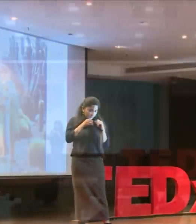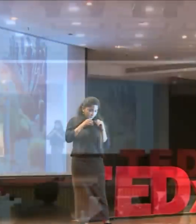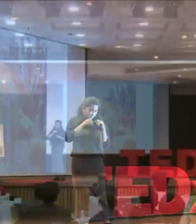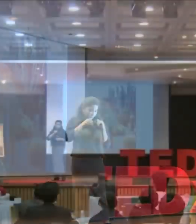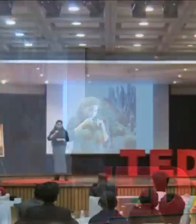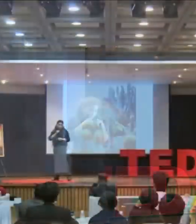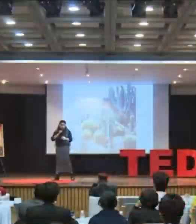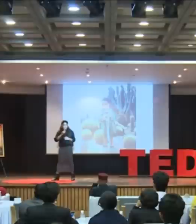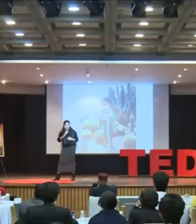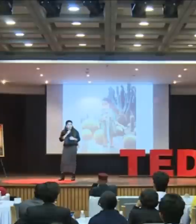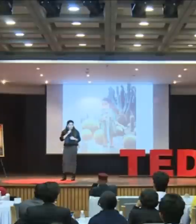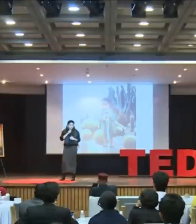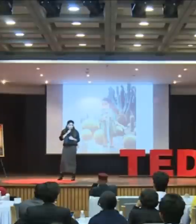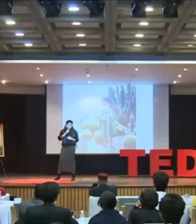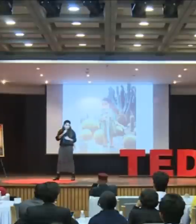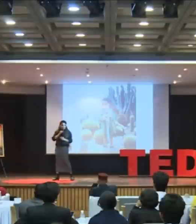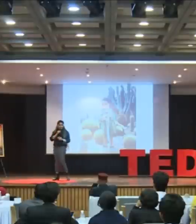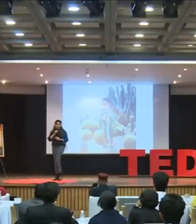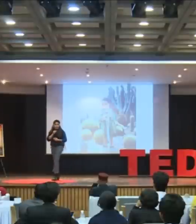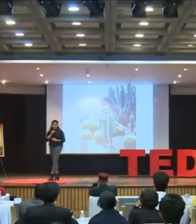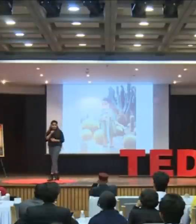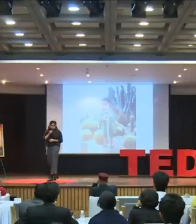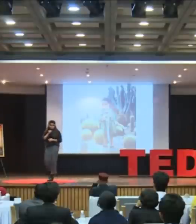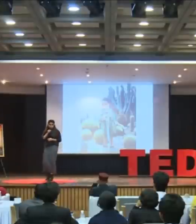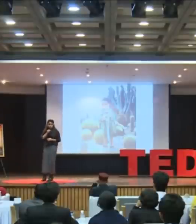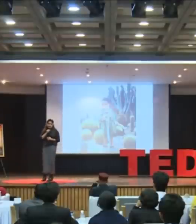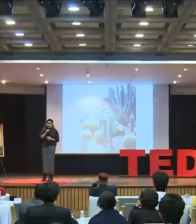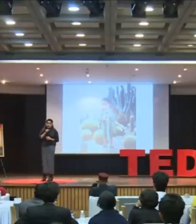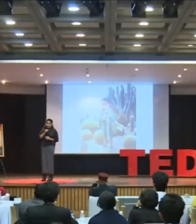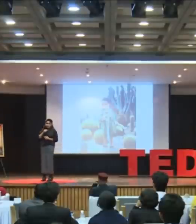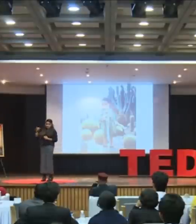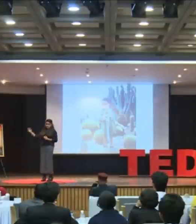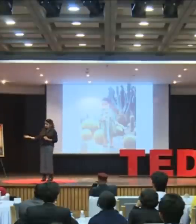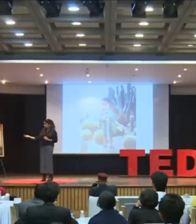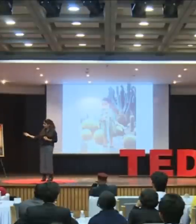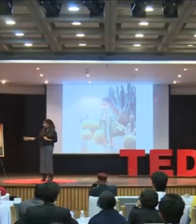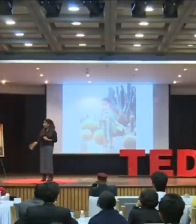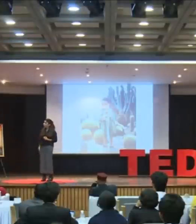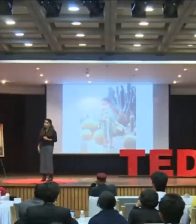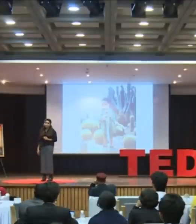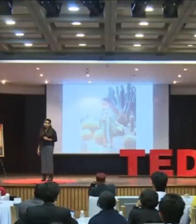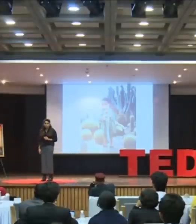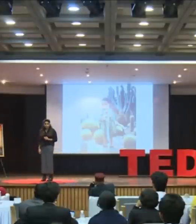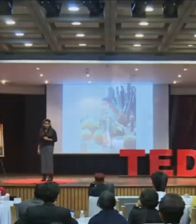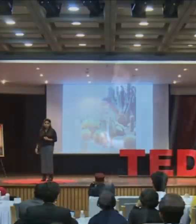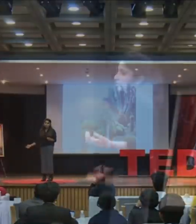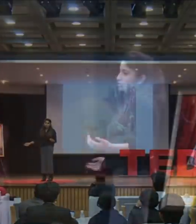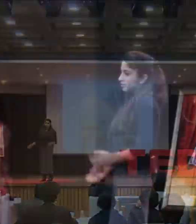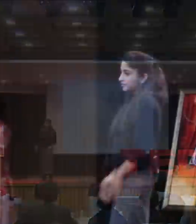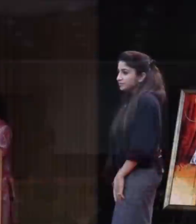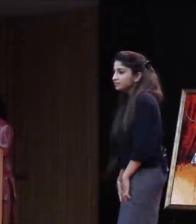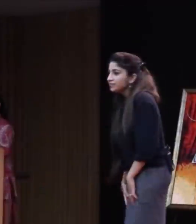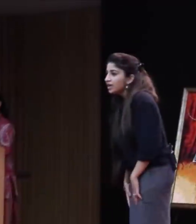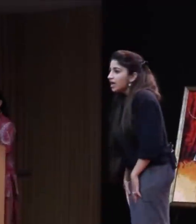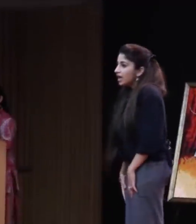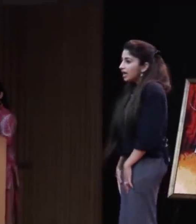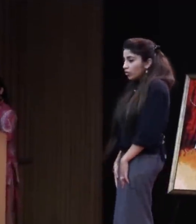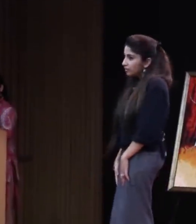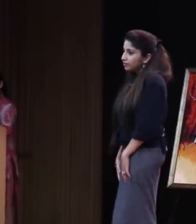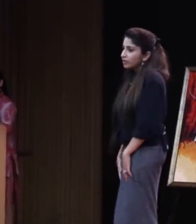So yeah, so I'm going to deliver this talk in English and language today, and I have a team with me who will be the voice for my talk. I hope you have a